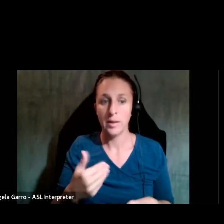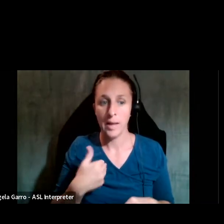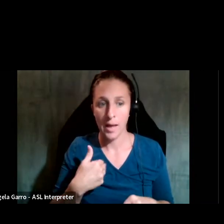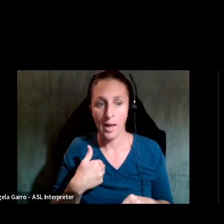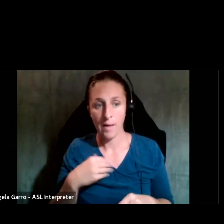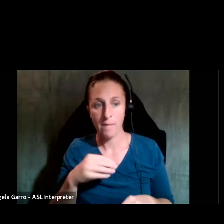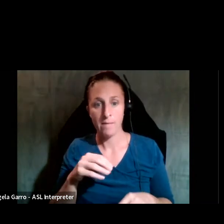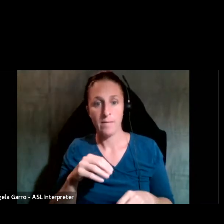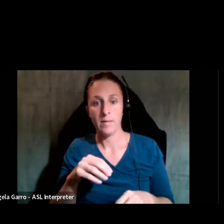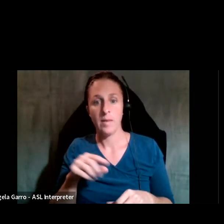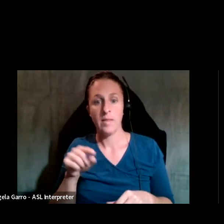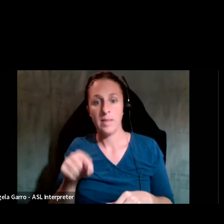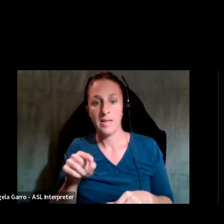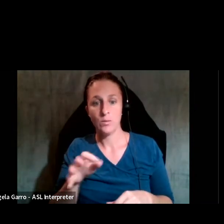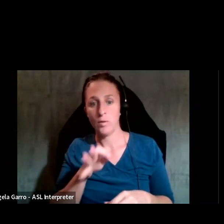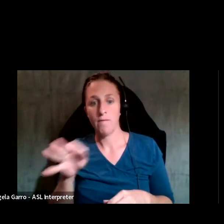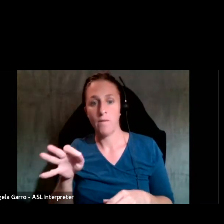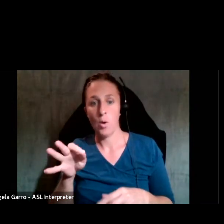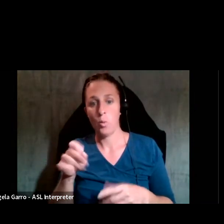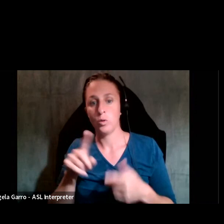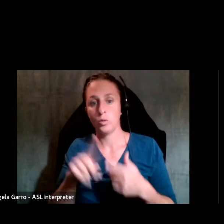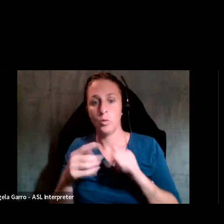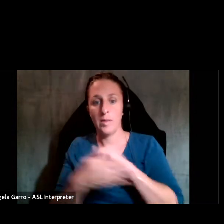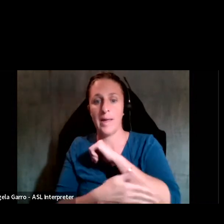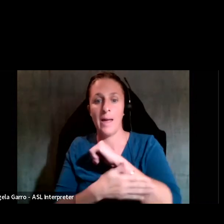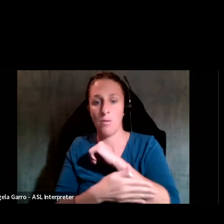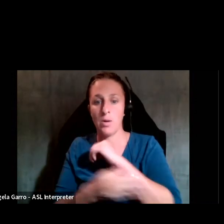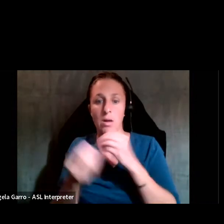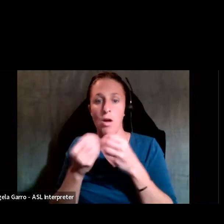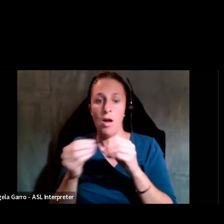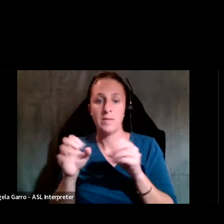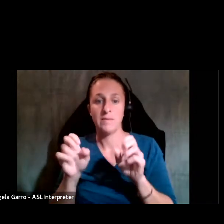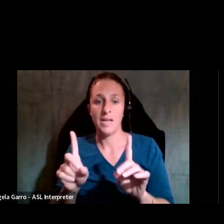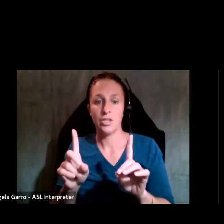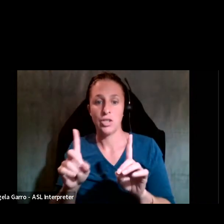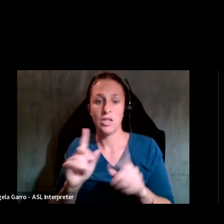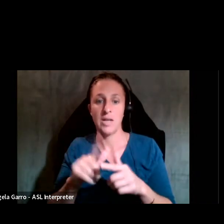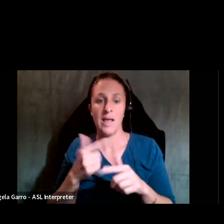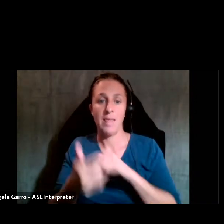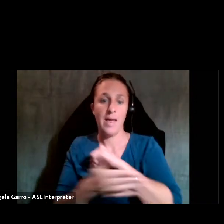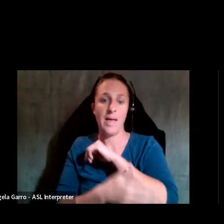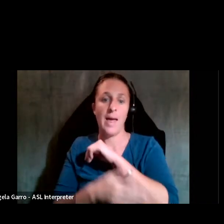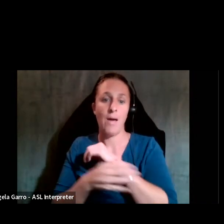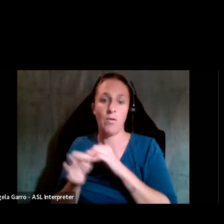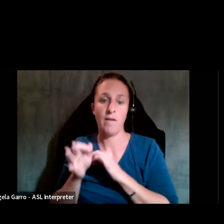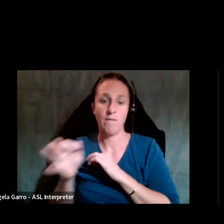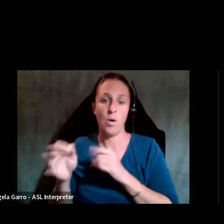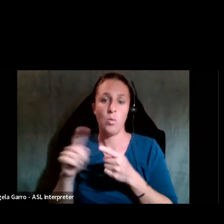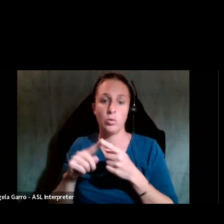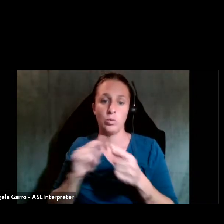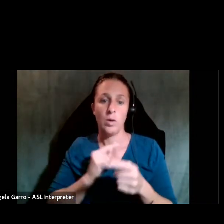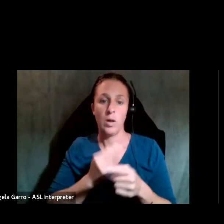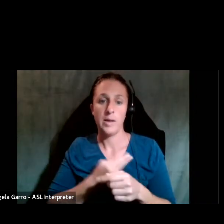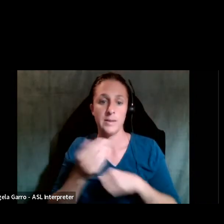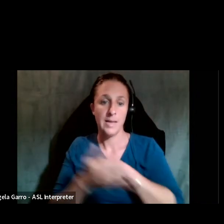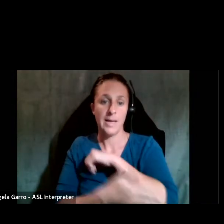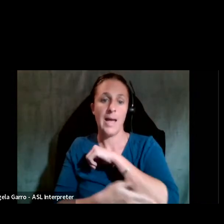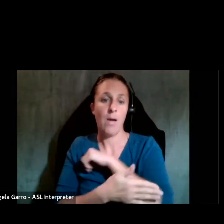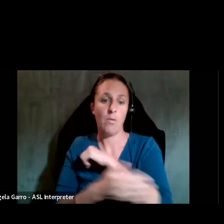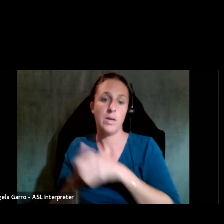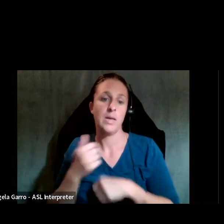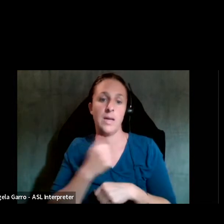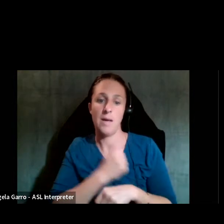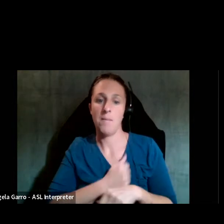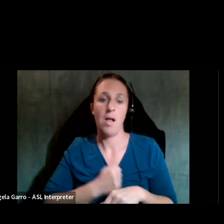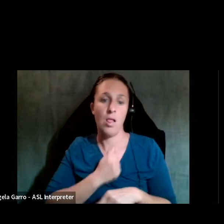sense of this was forwarded, first of all, to the County Office of Education, and then the county forwarded it to us. The county apologized